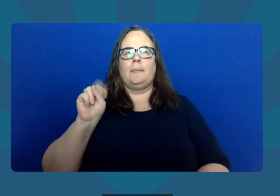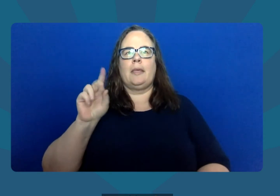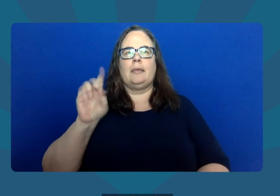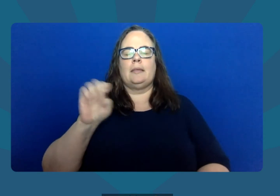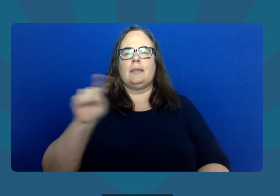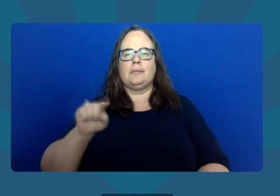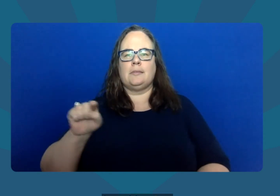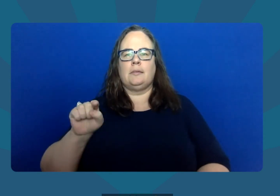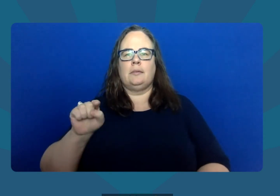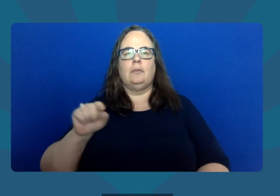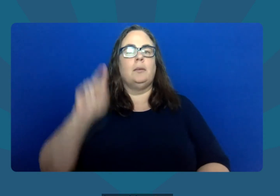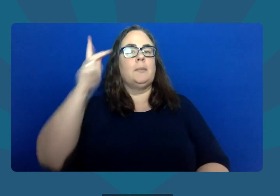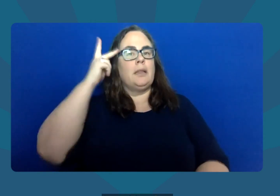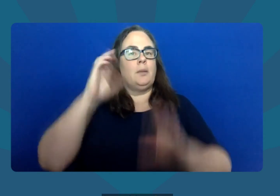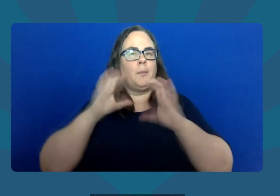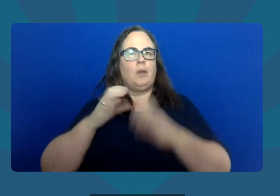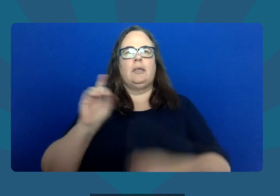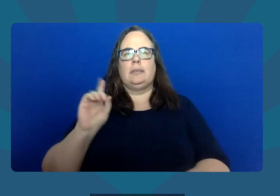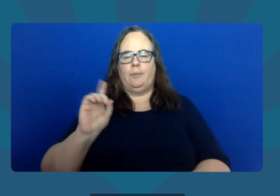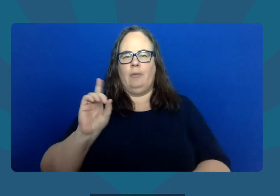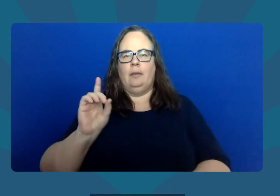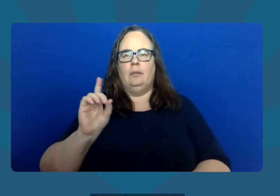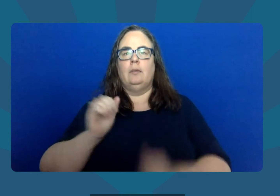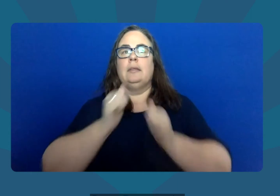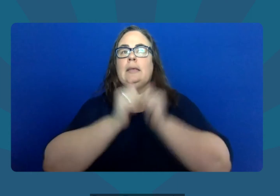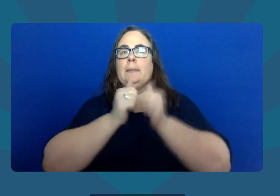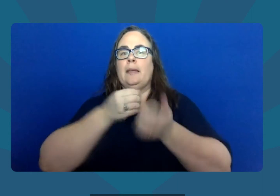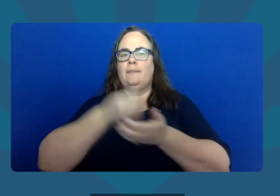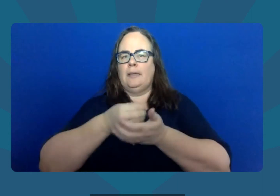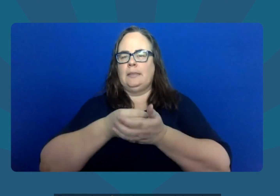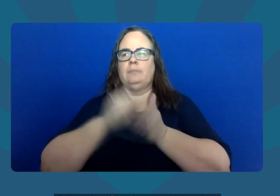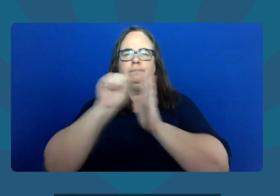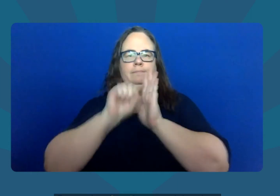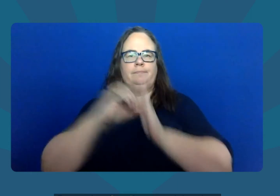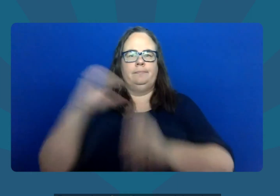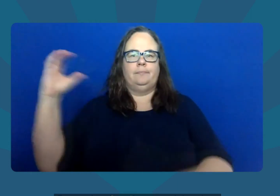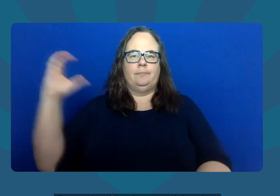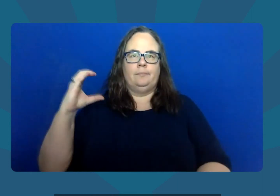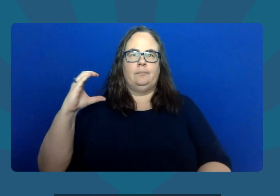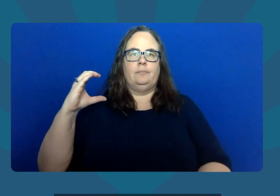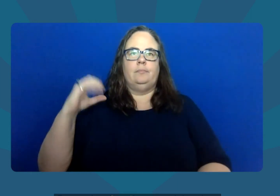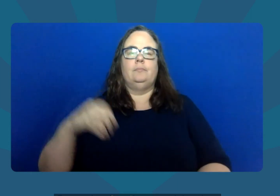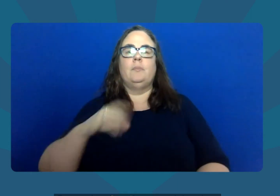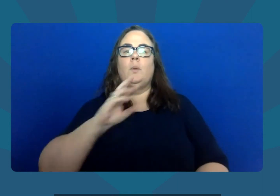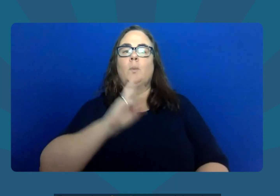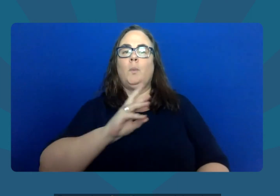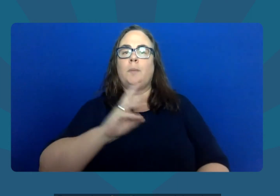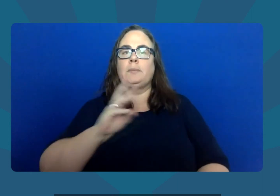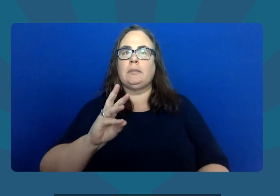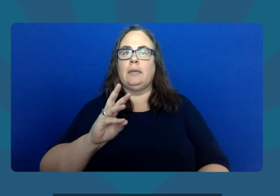Juan Mendez. Party, Democratic. Campaign funding,